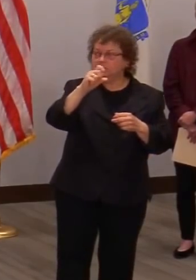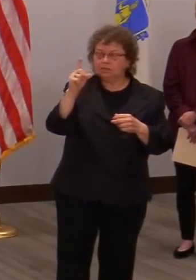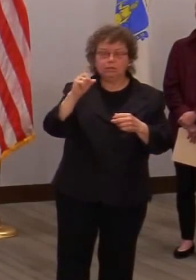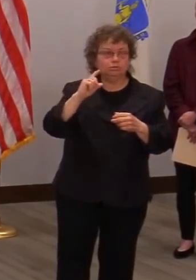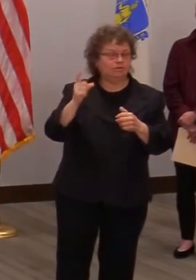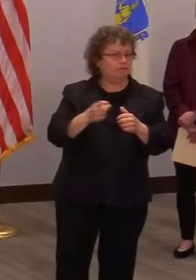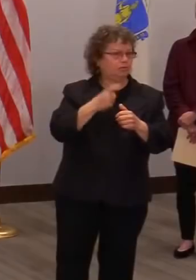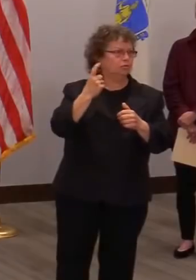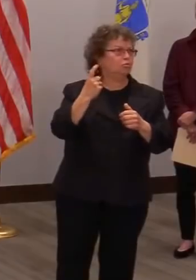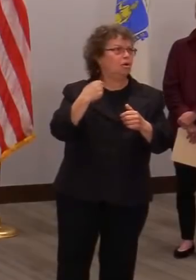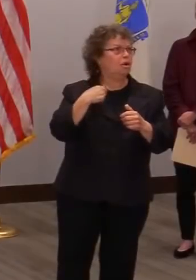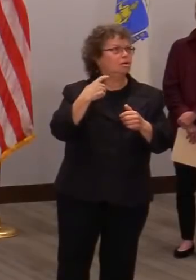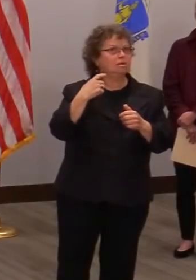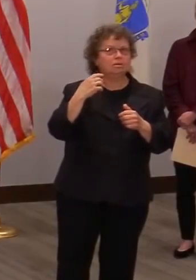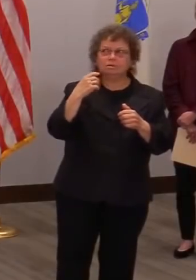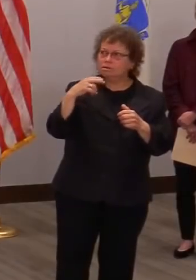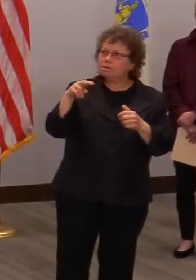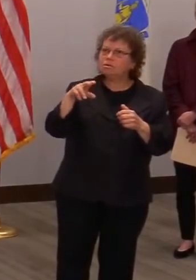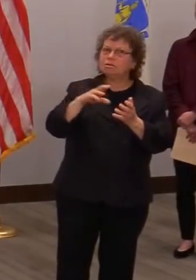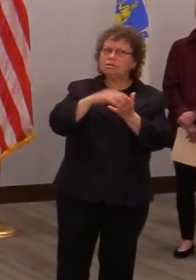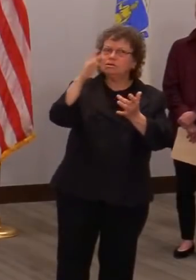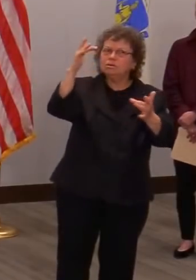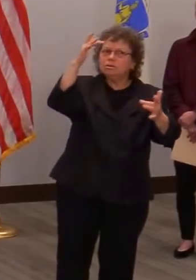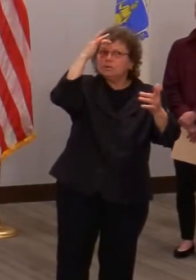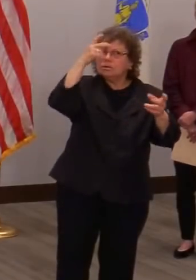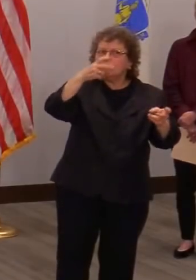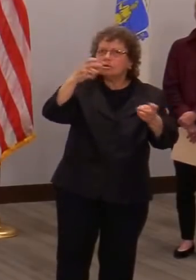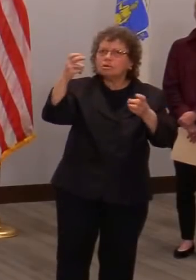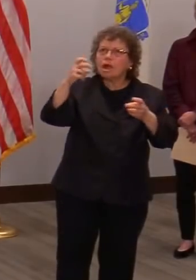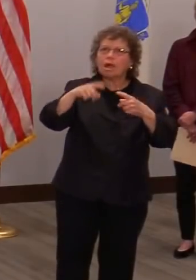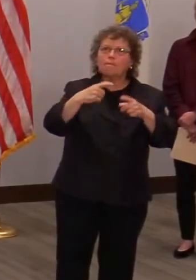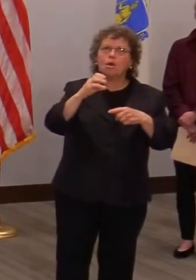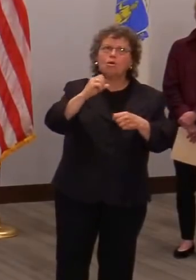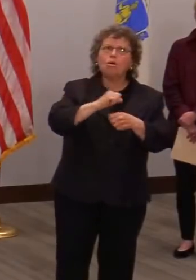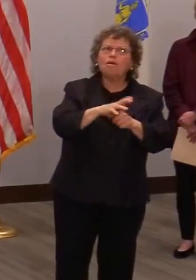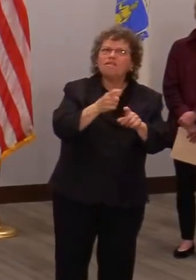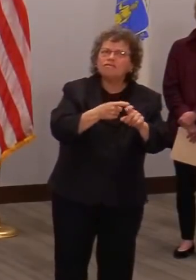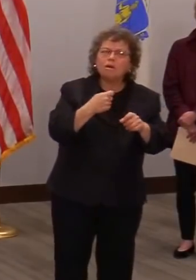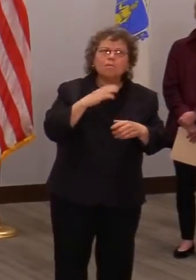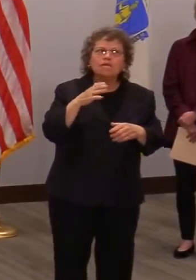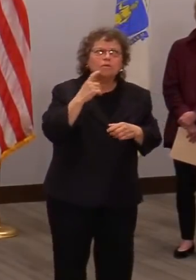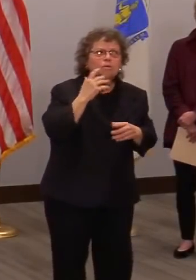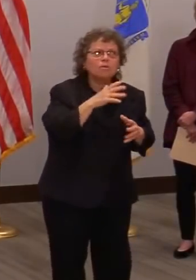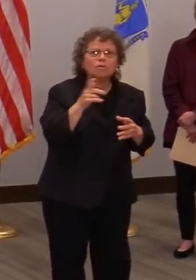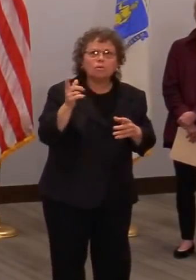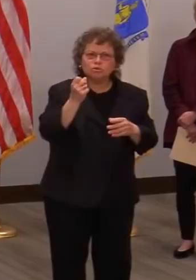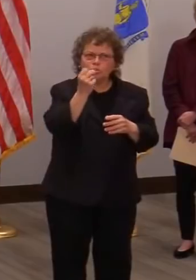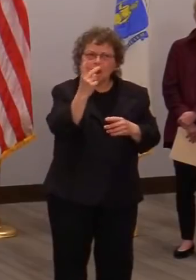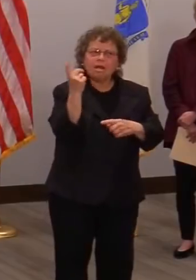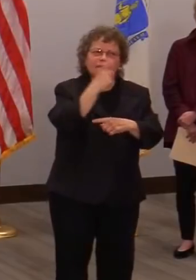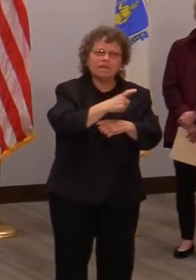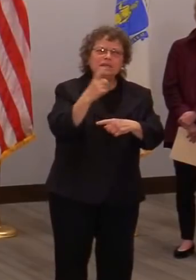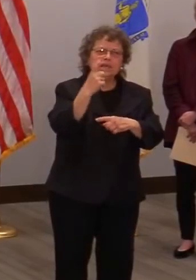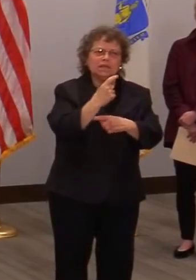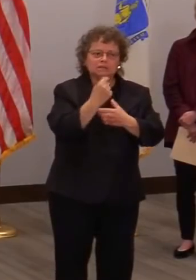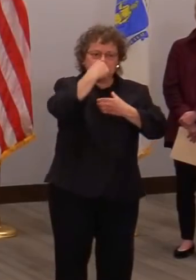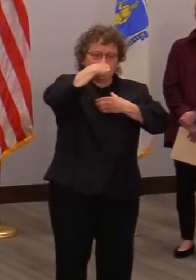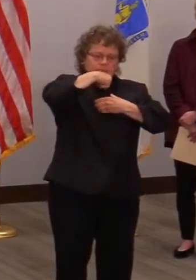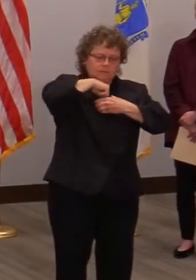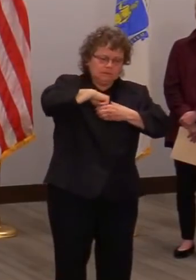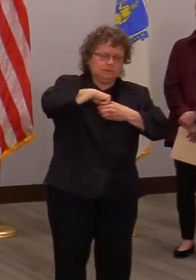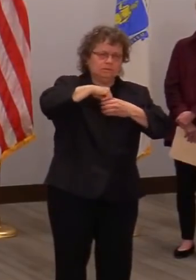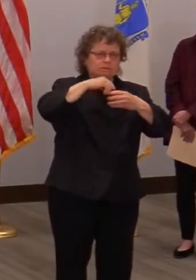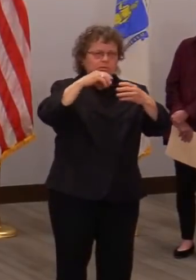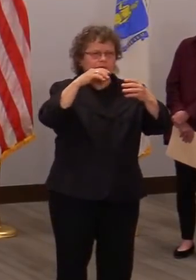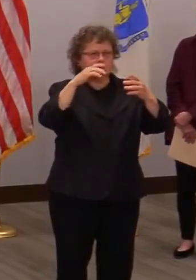about COVID-19, and after his 12 days being under, we all knew that this was very, very serious. So I'm so